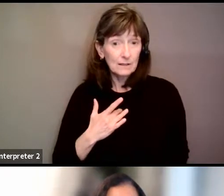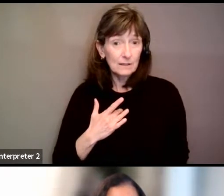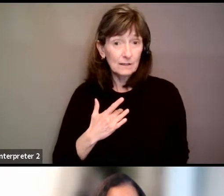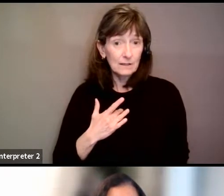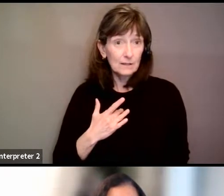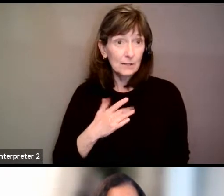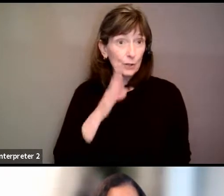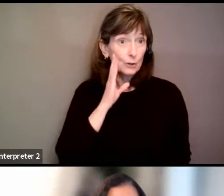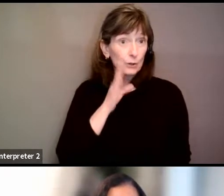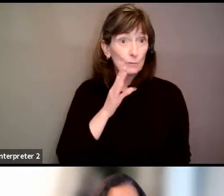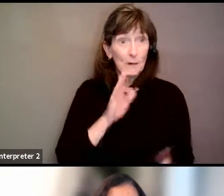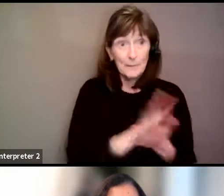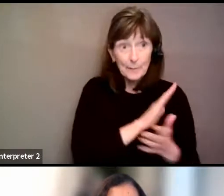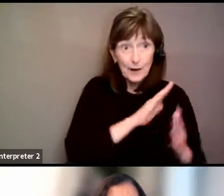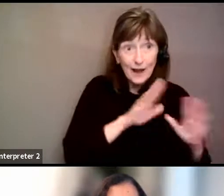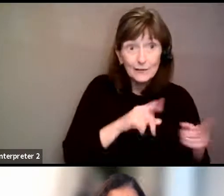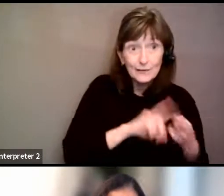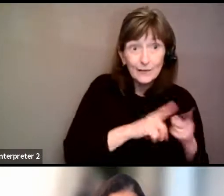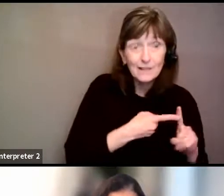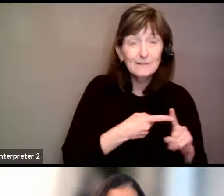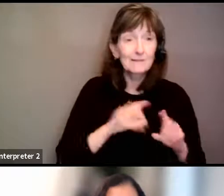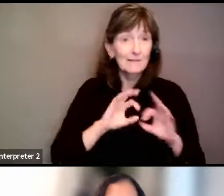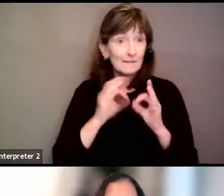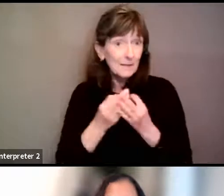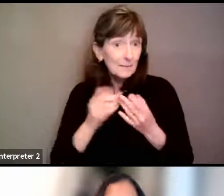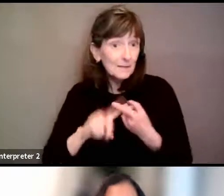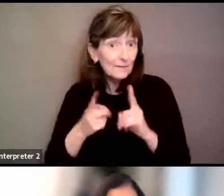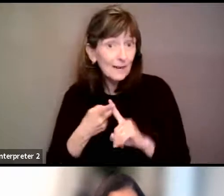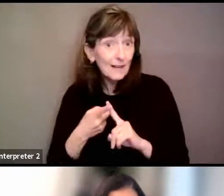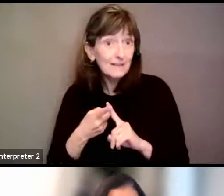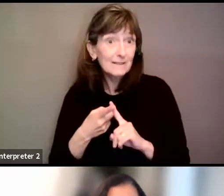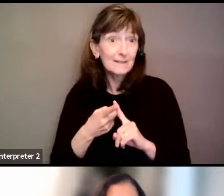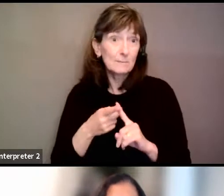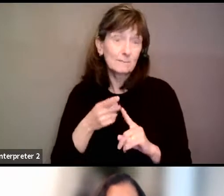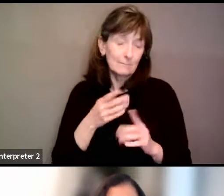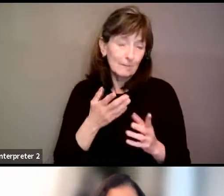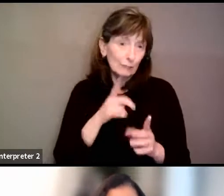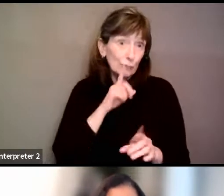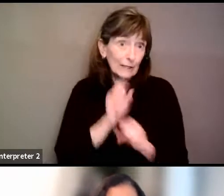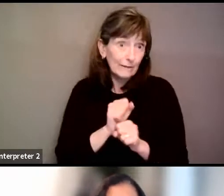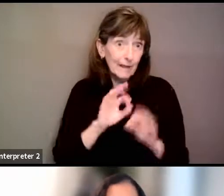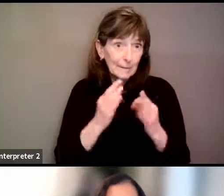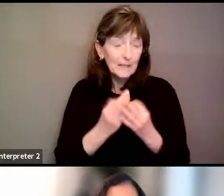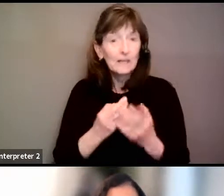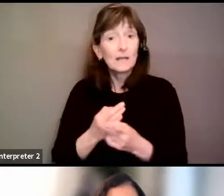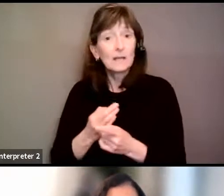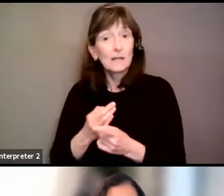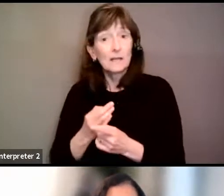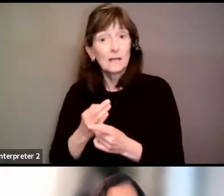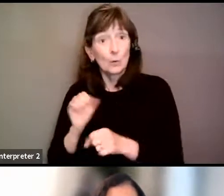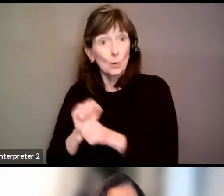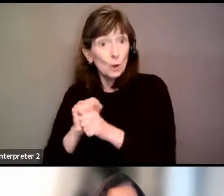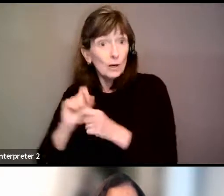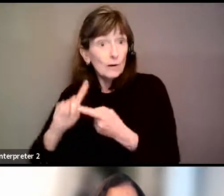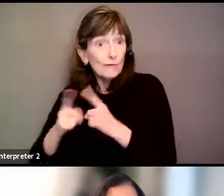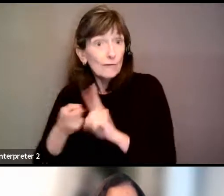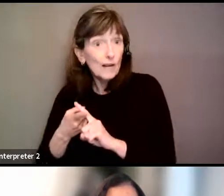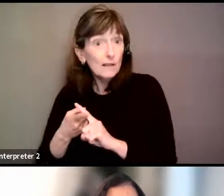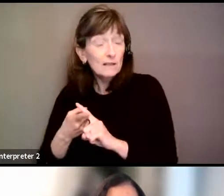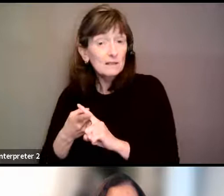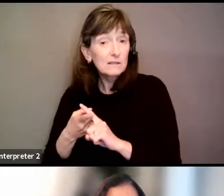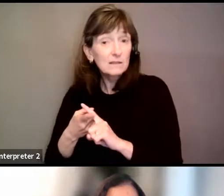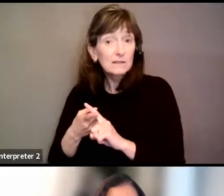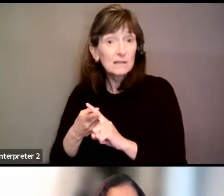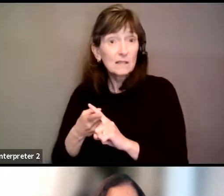paper house friends, my family friends, like my bio fam, you're going to get my, if I have work friends at that time,